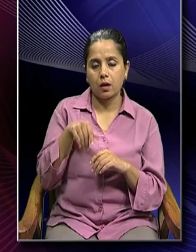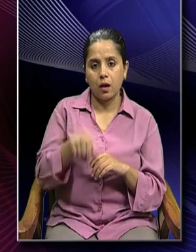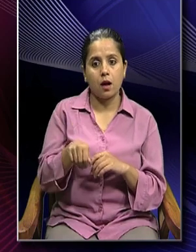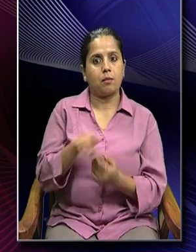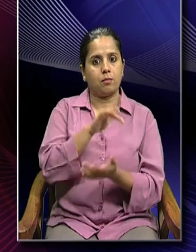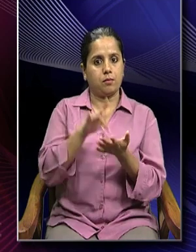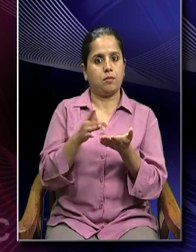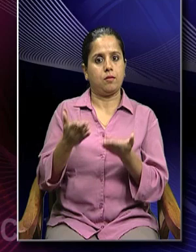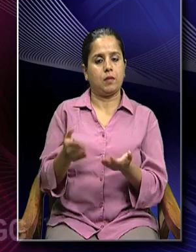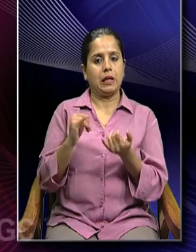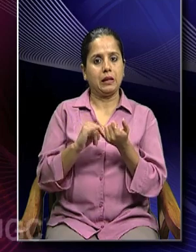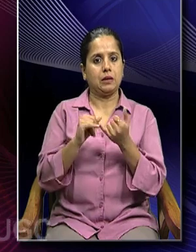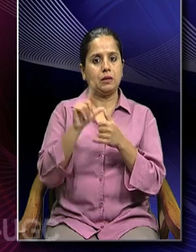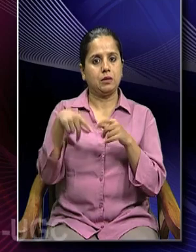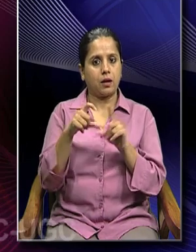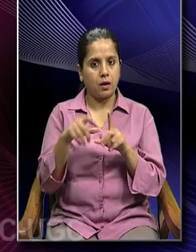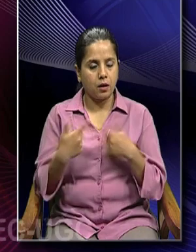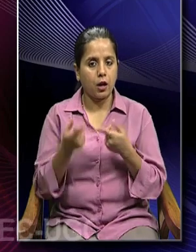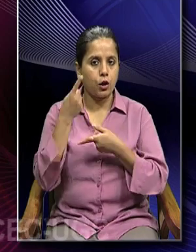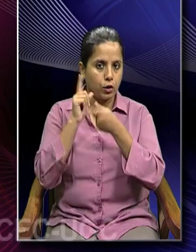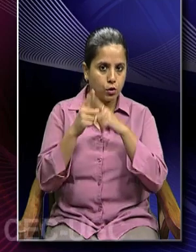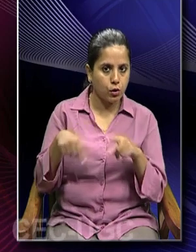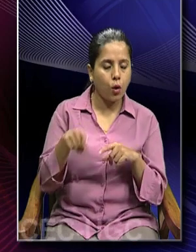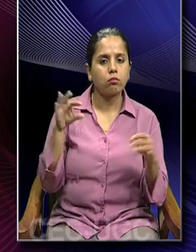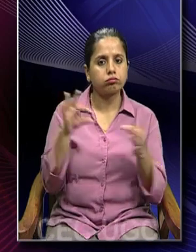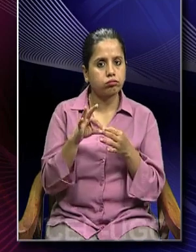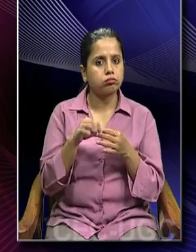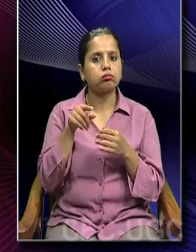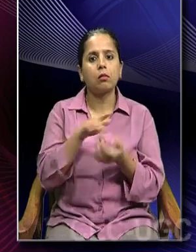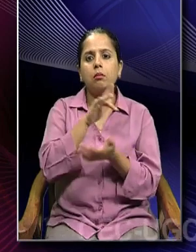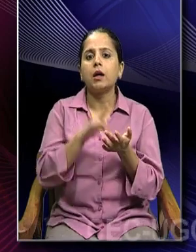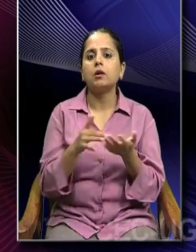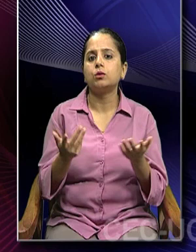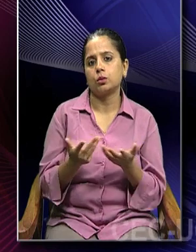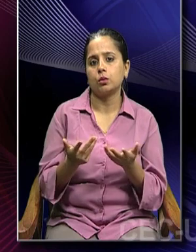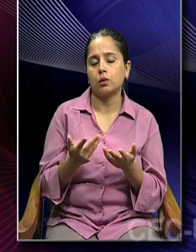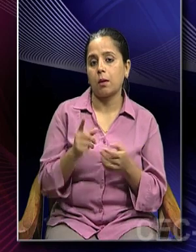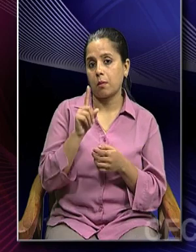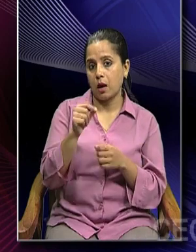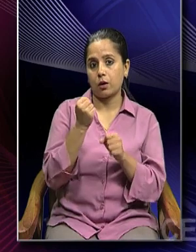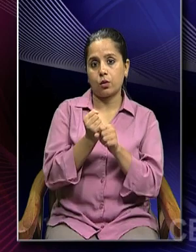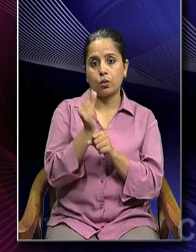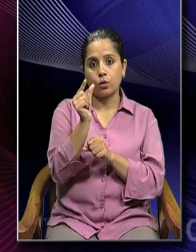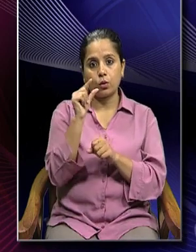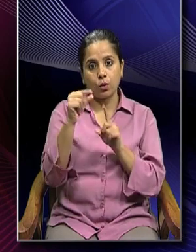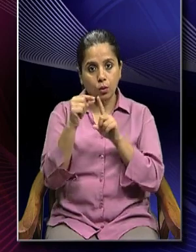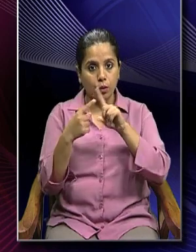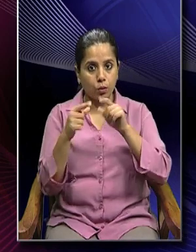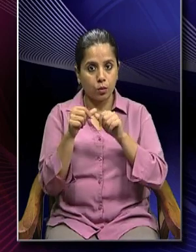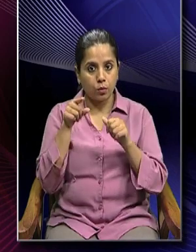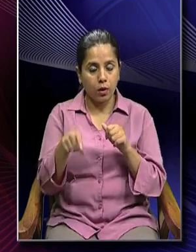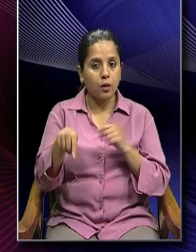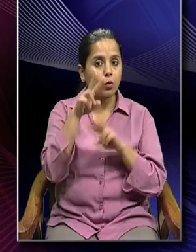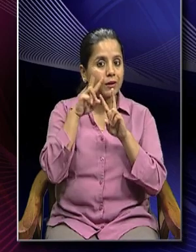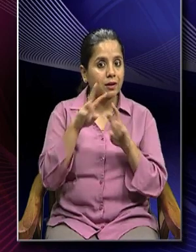of the sacred in historical and contemporary context. What is the place? Although the Gupta, the researcher